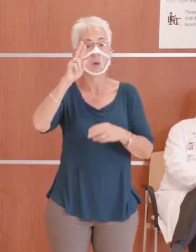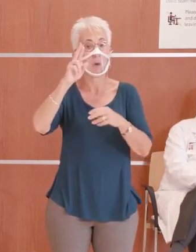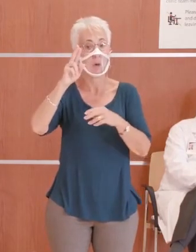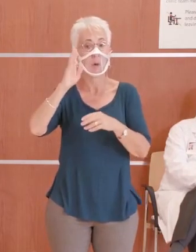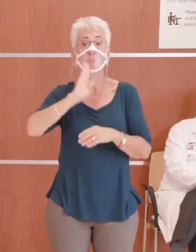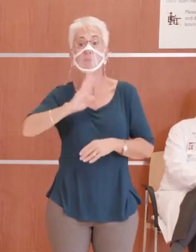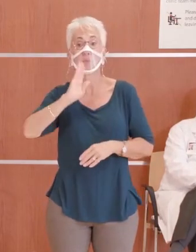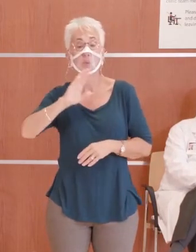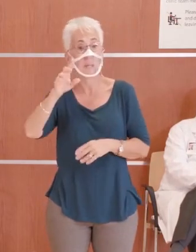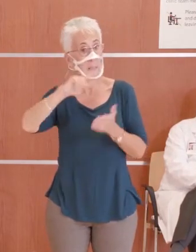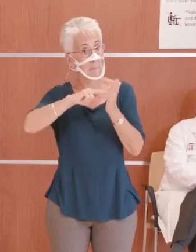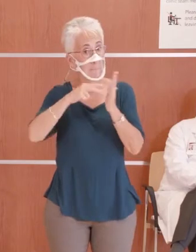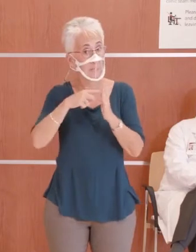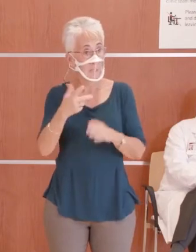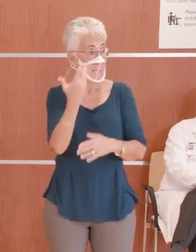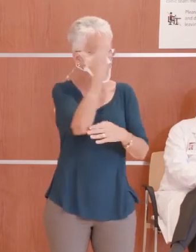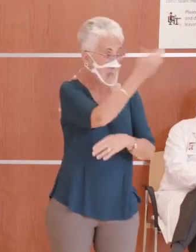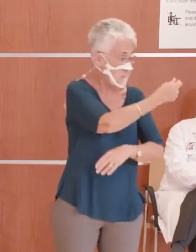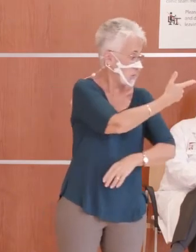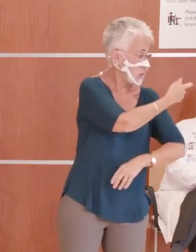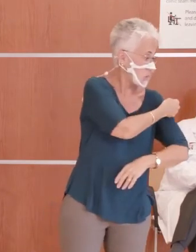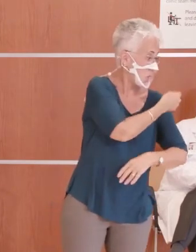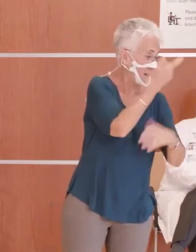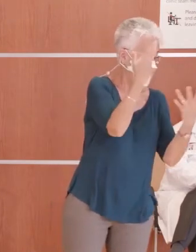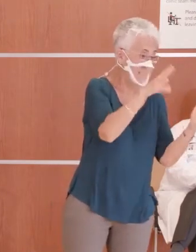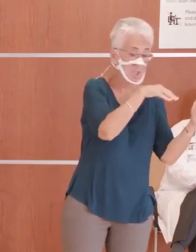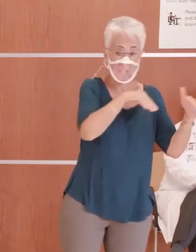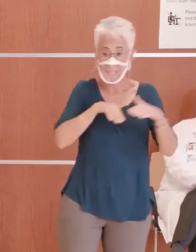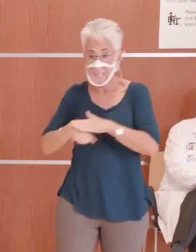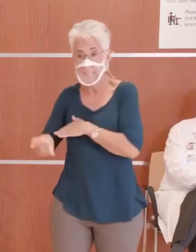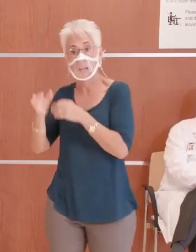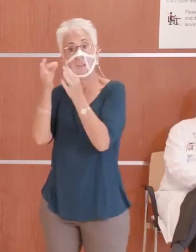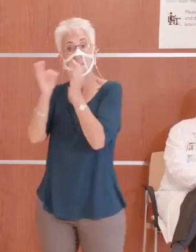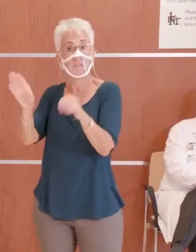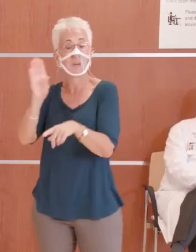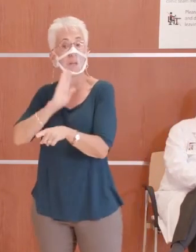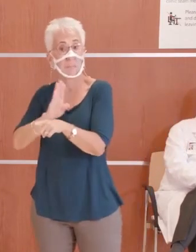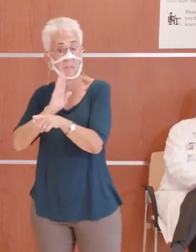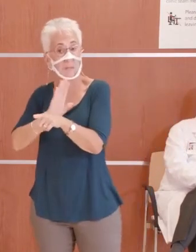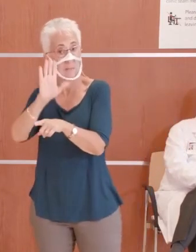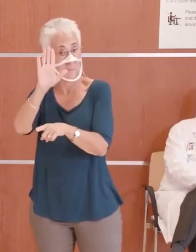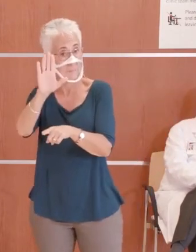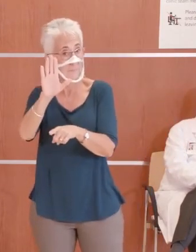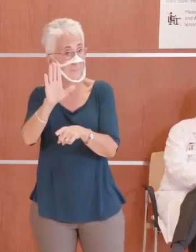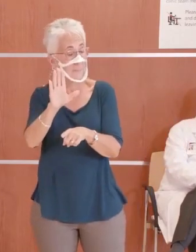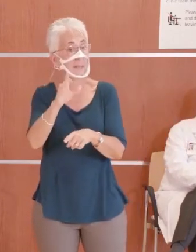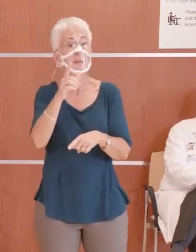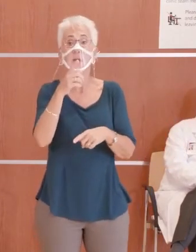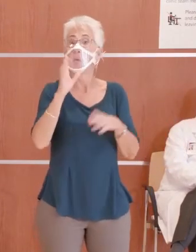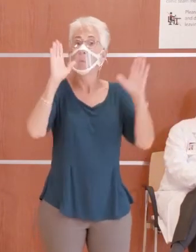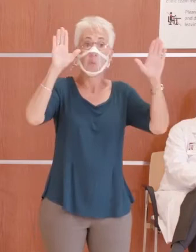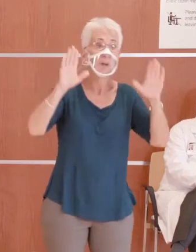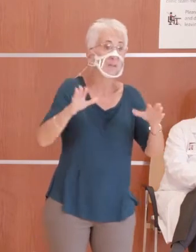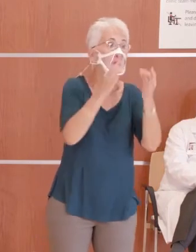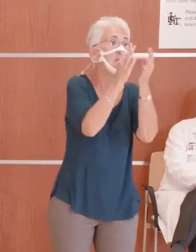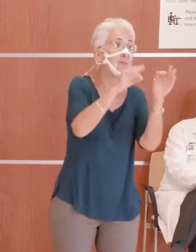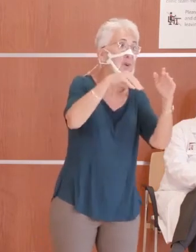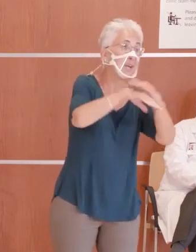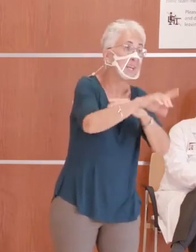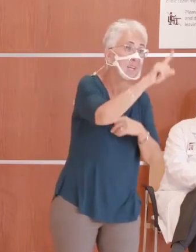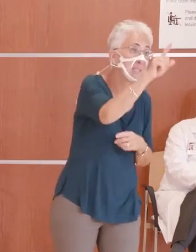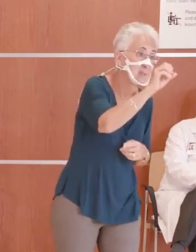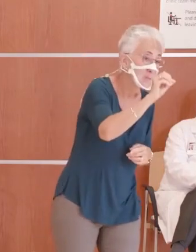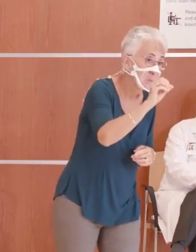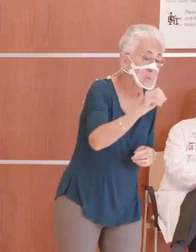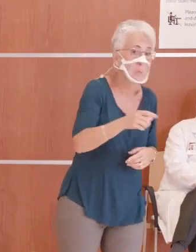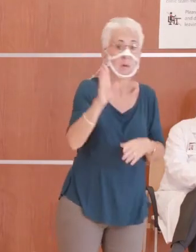gets vaccinated outside can have a free beer inside. But remember, while it's great to get a free trip to the zoo or a free Big